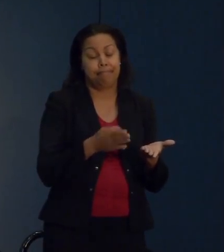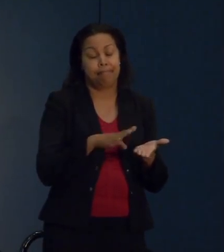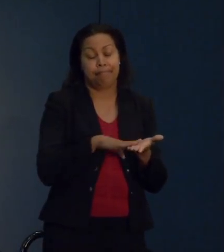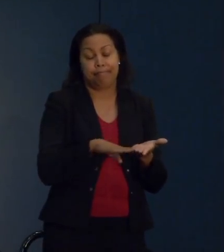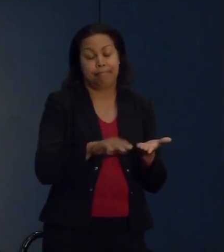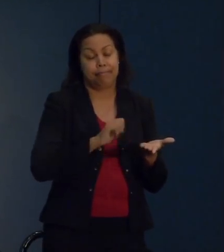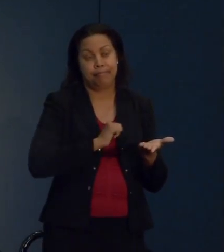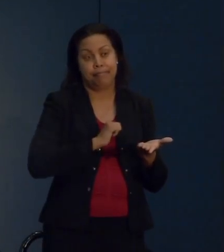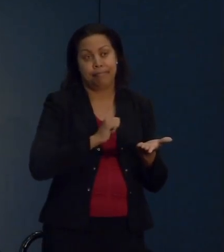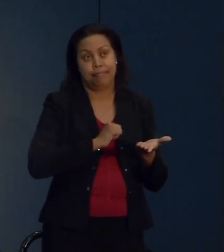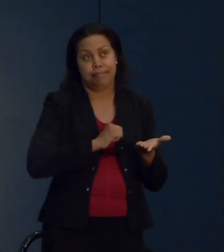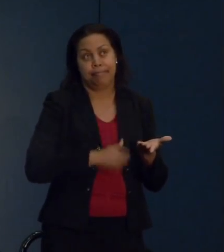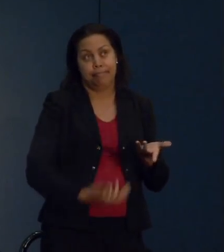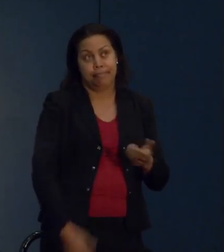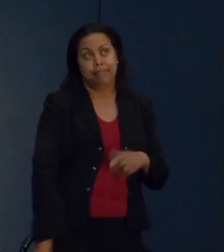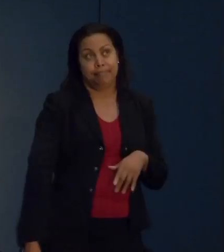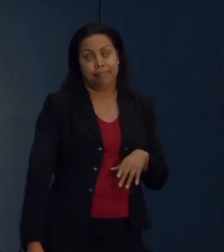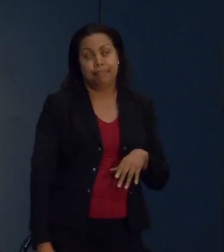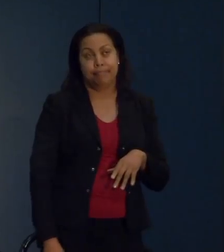and I had to forgive her.